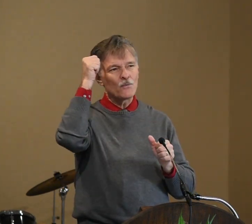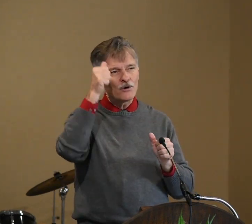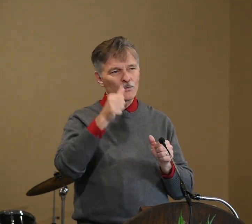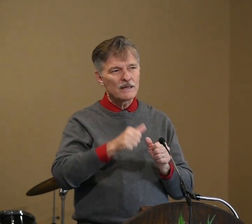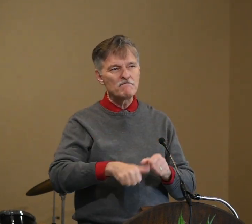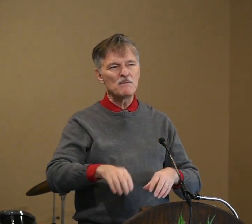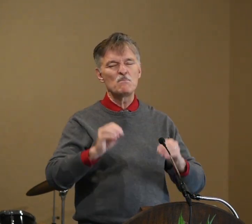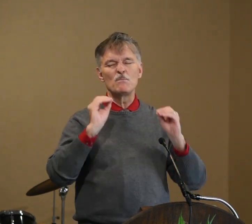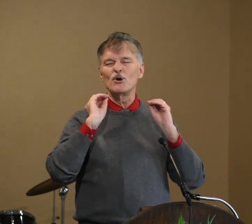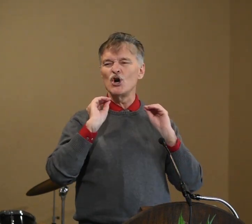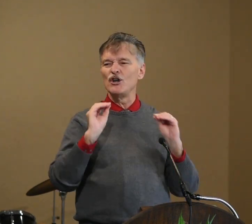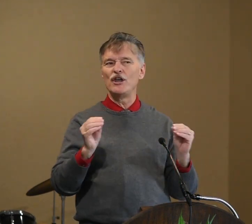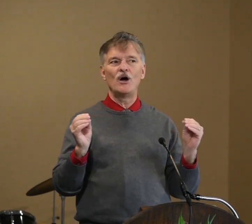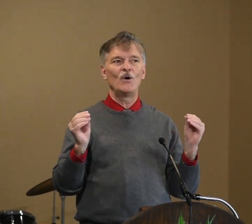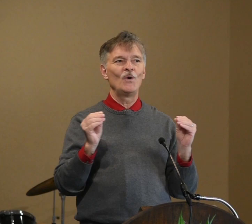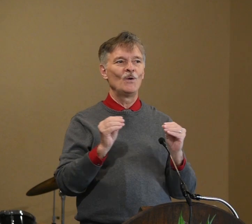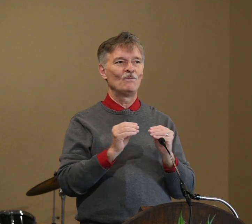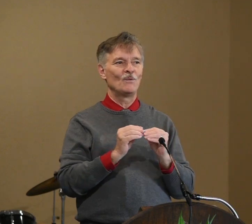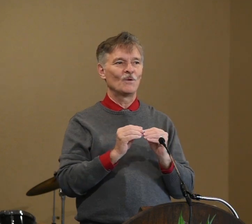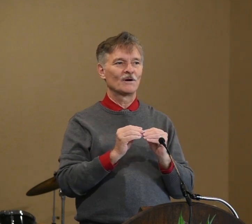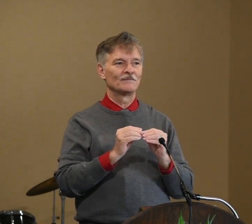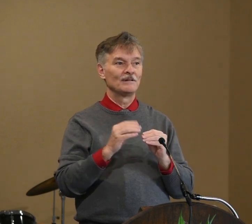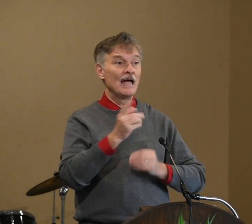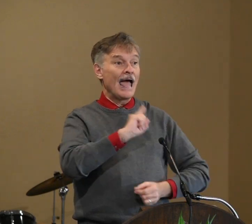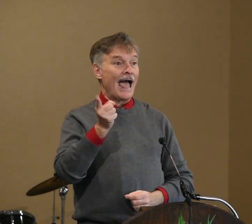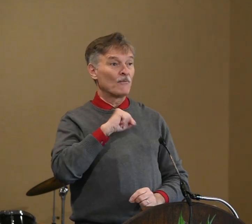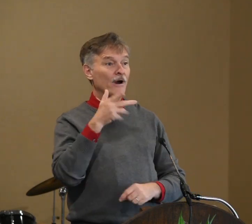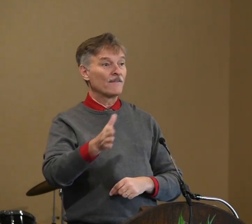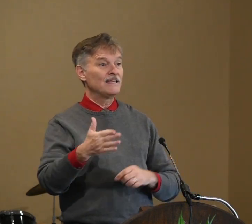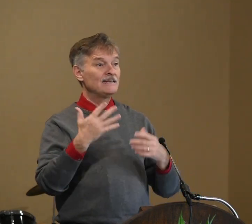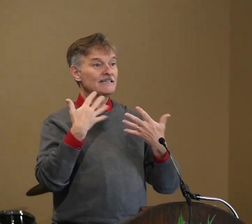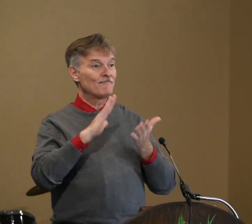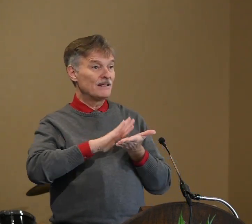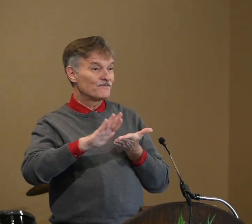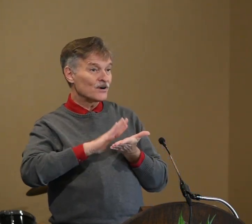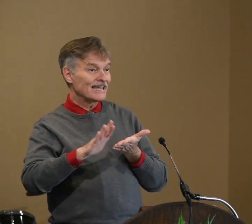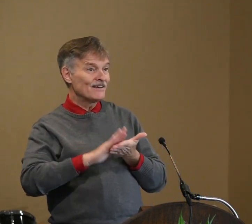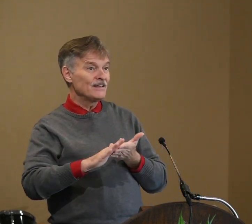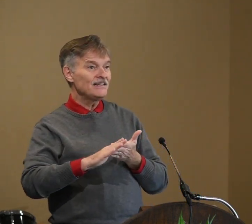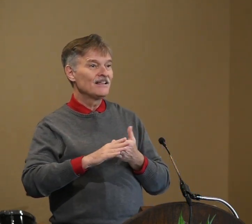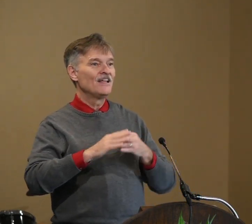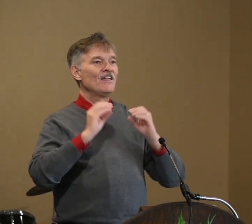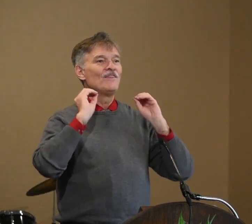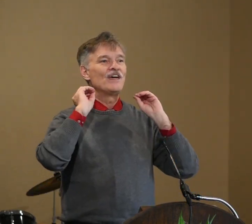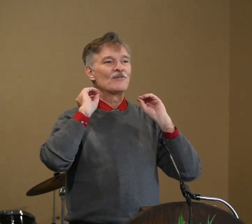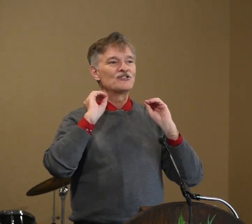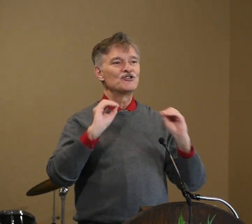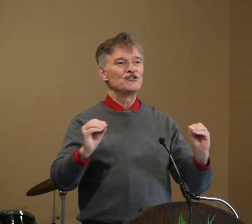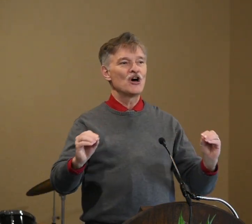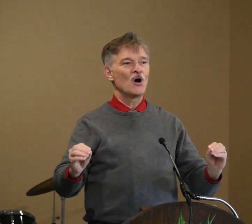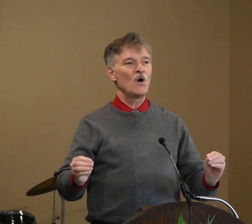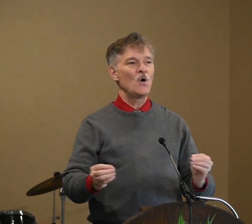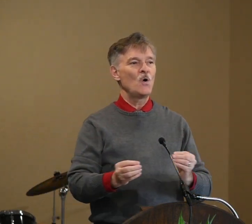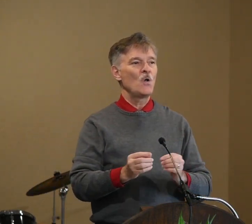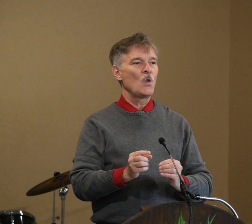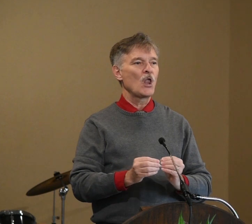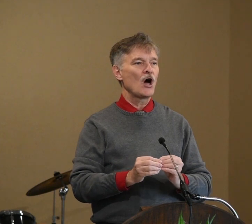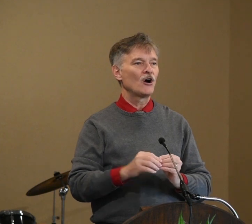will remember no more. And where these have been forgiven, there is no